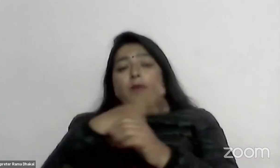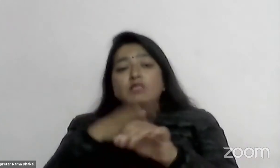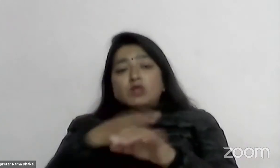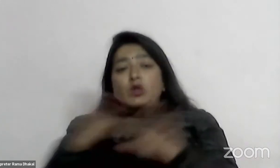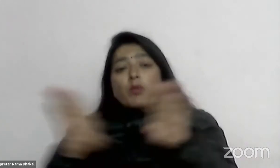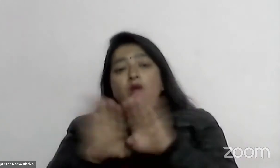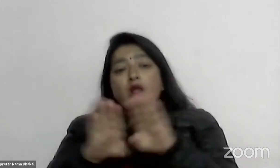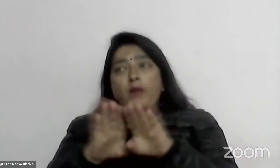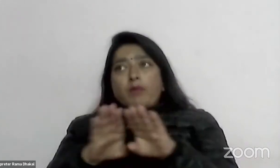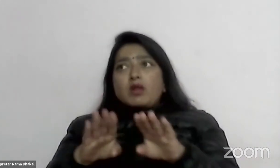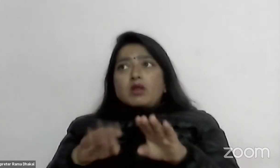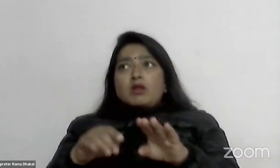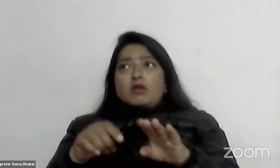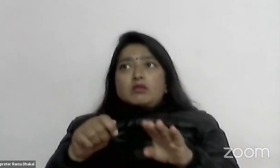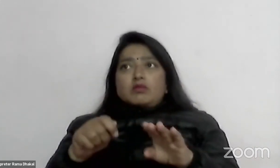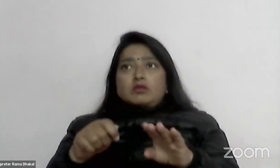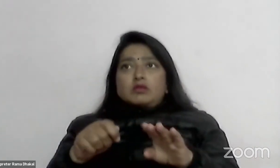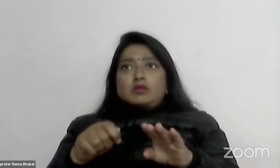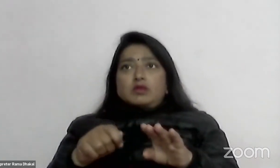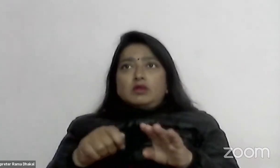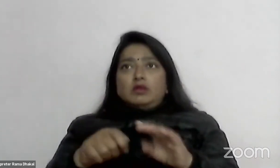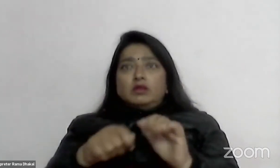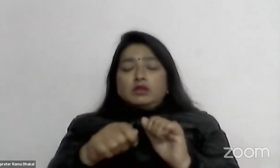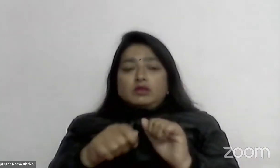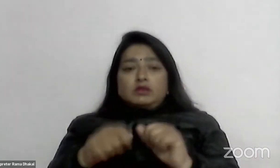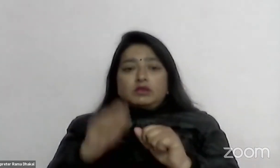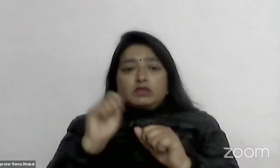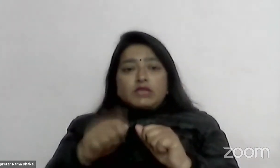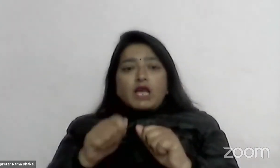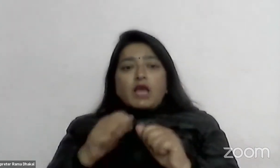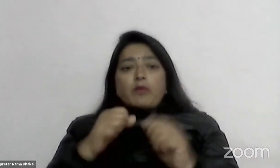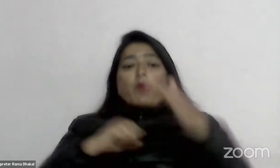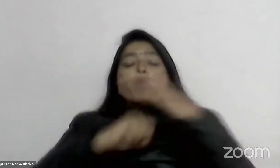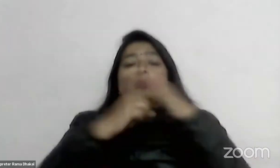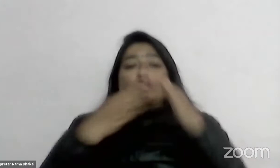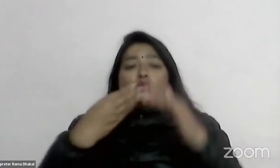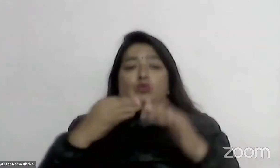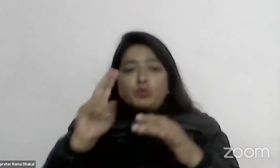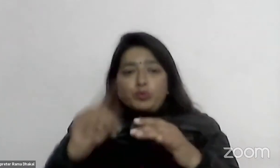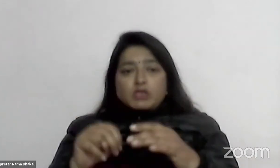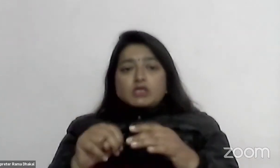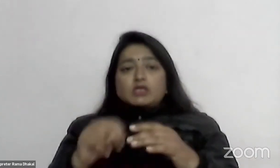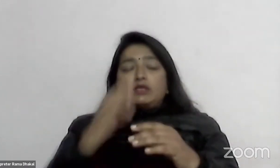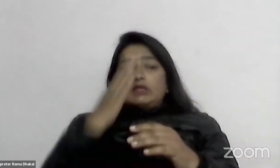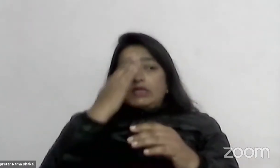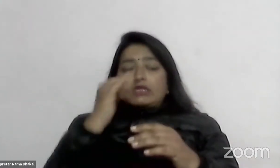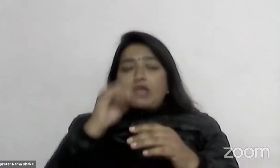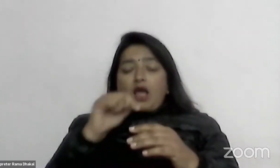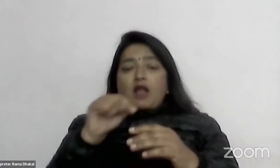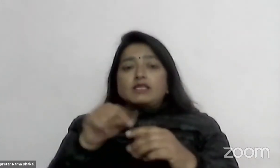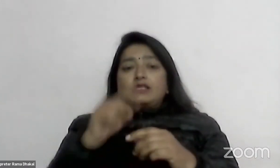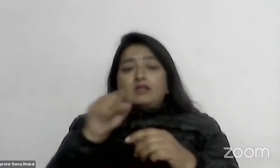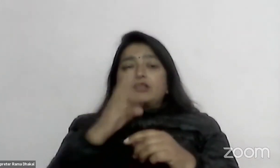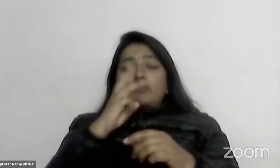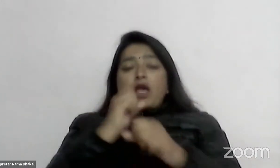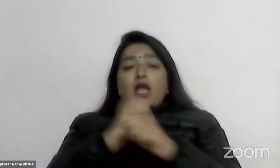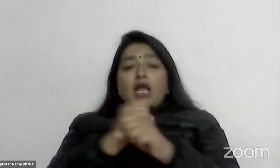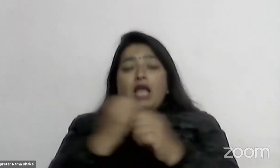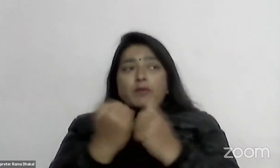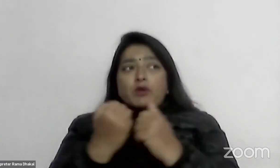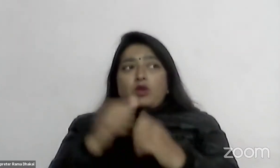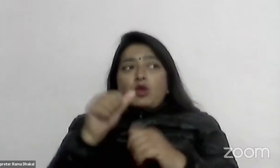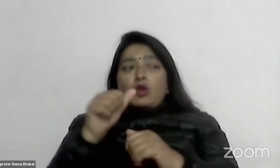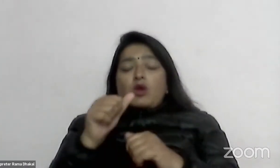to this existing model rather than challenging it. I feel this was a missed opportunity to really challenge the fundamentals